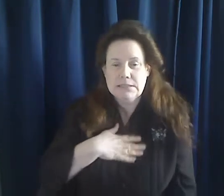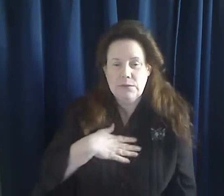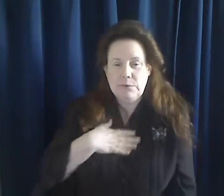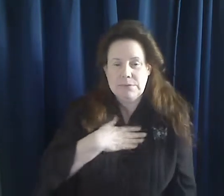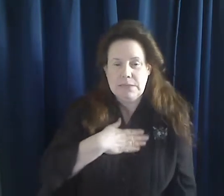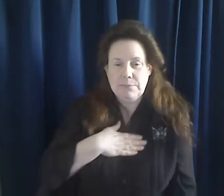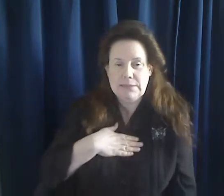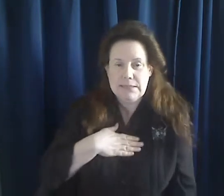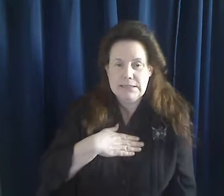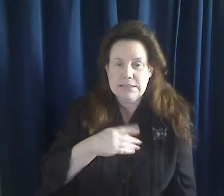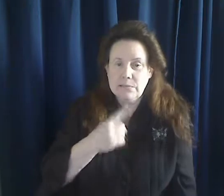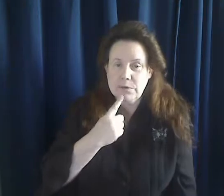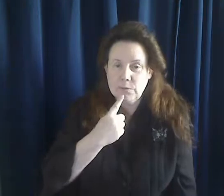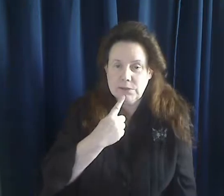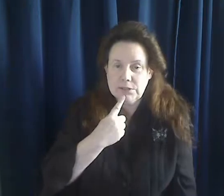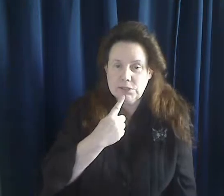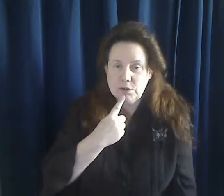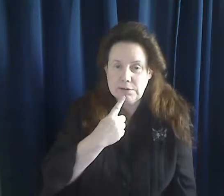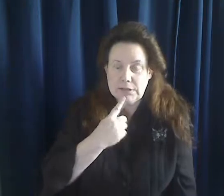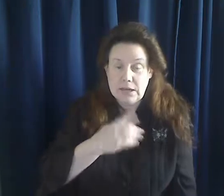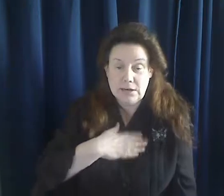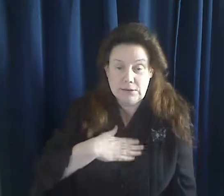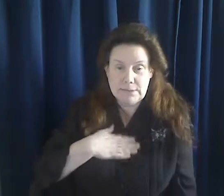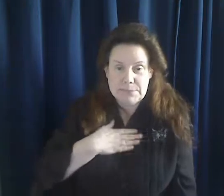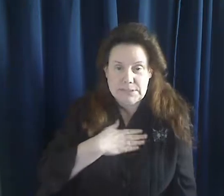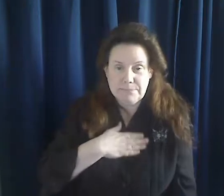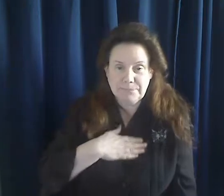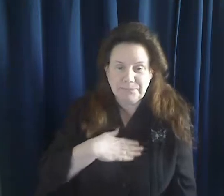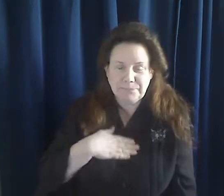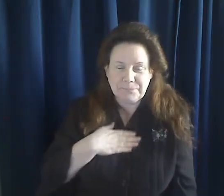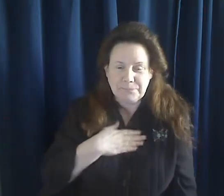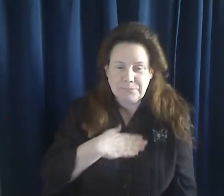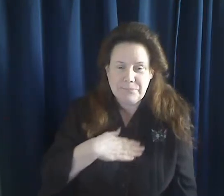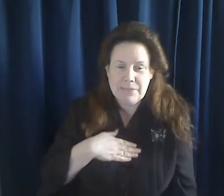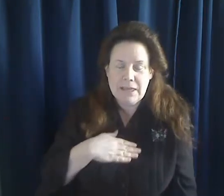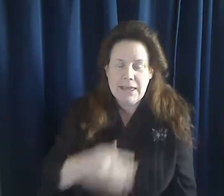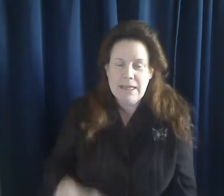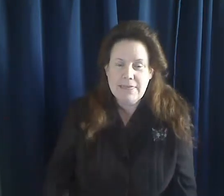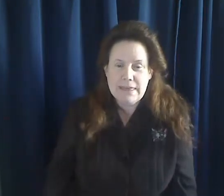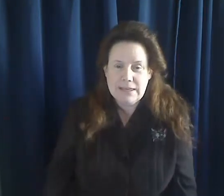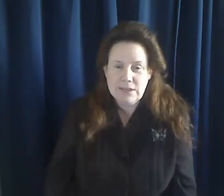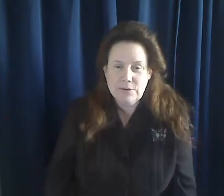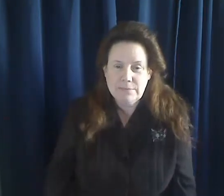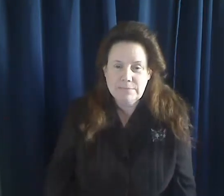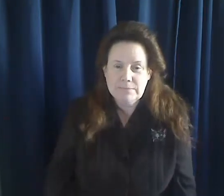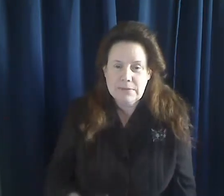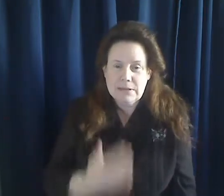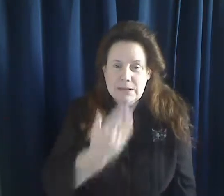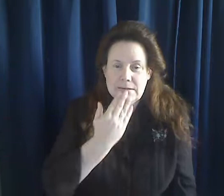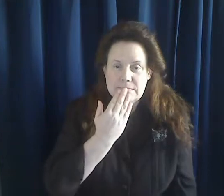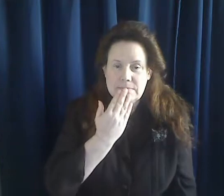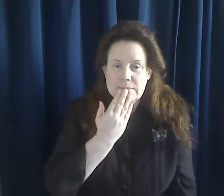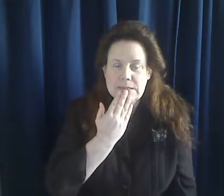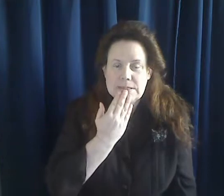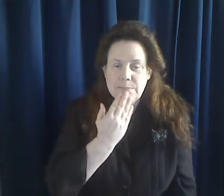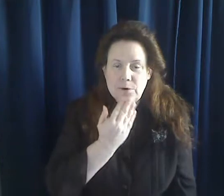So we would say please, and we would show it on our lips. Thank you. It's